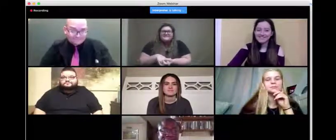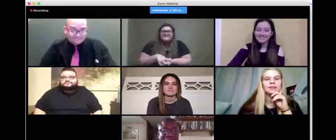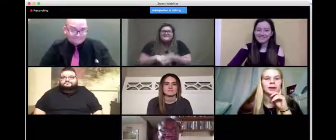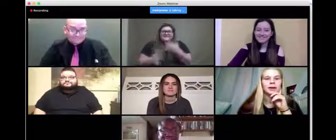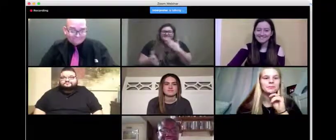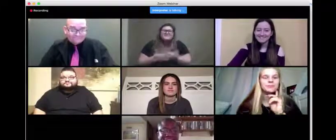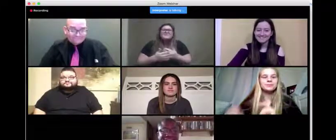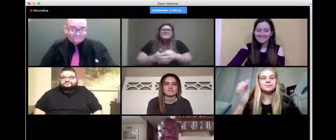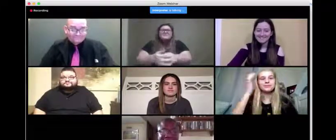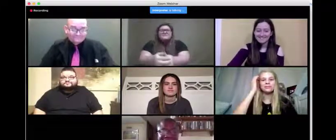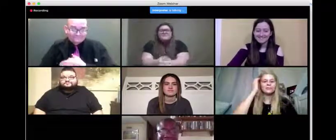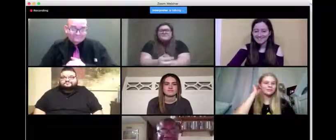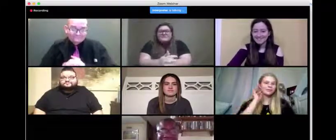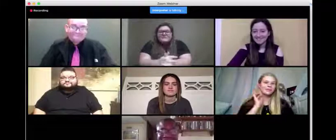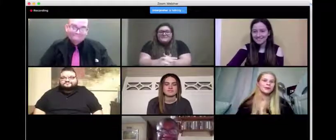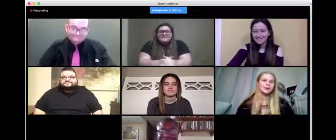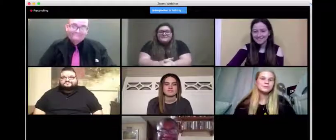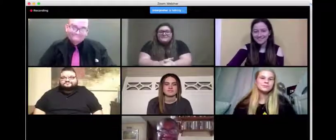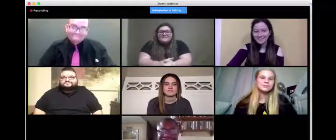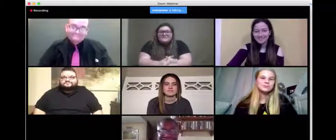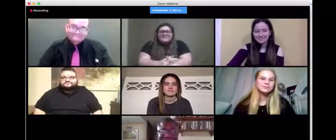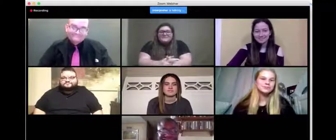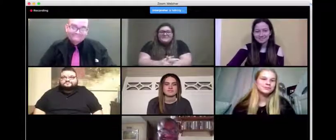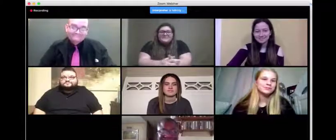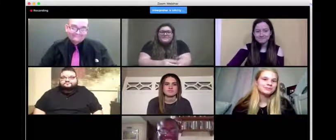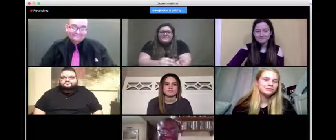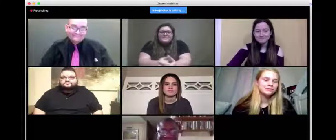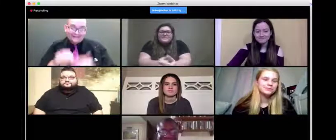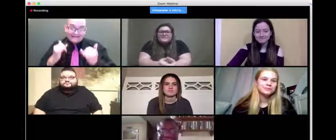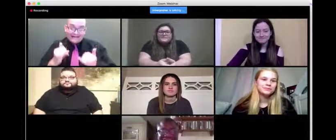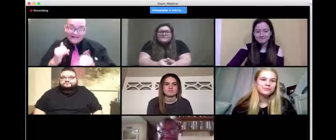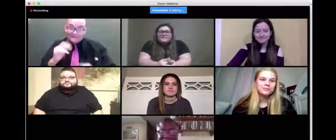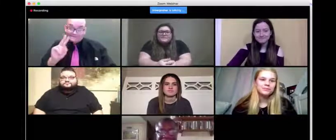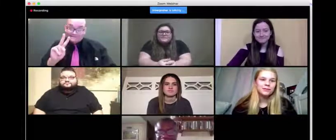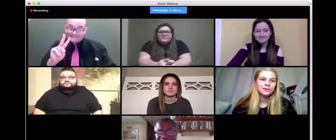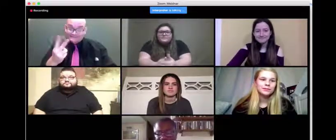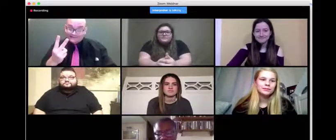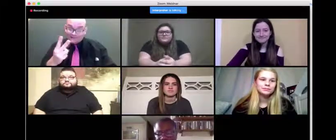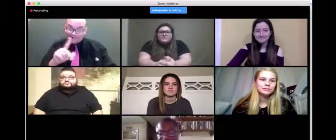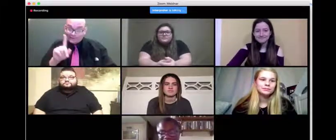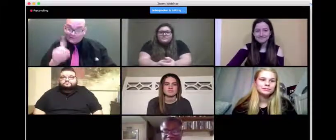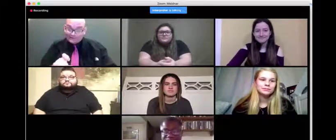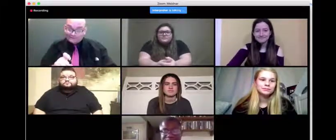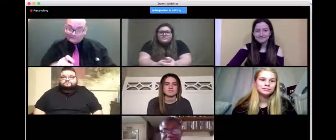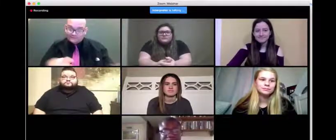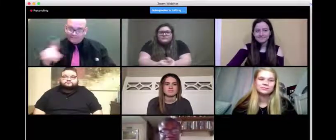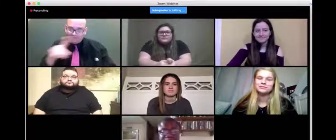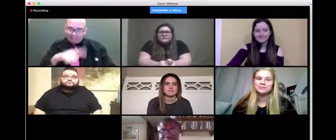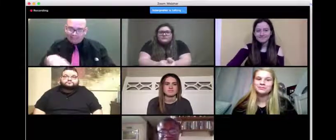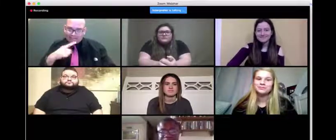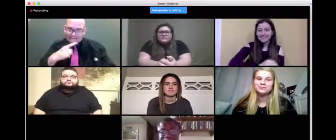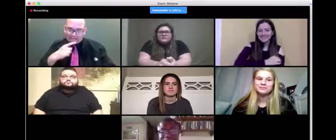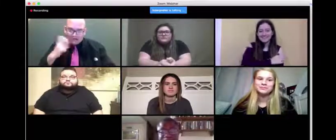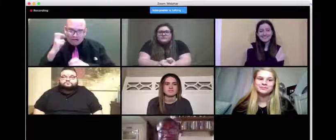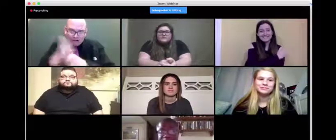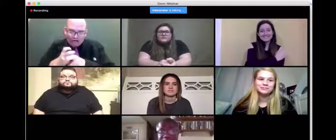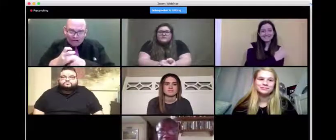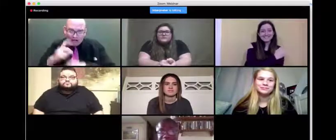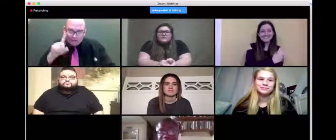And now, the second question I have for the panelist might be a hard question, but